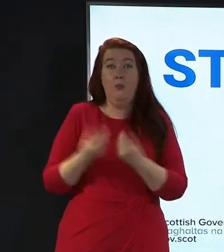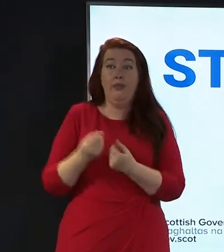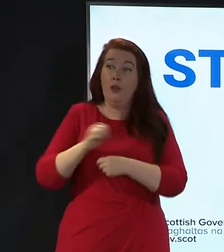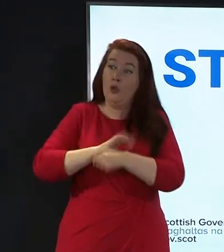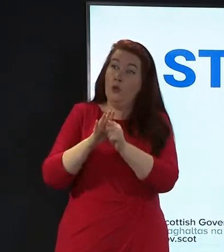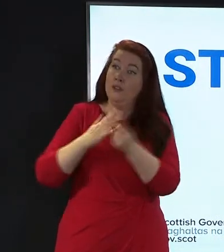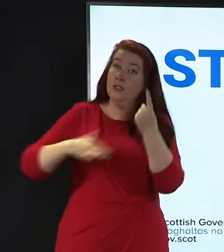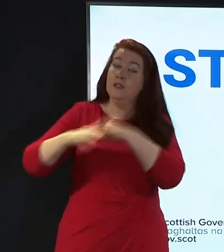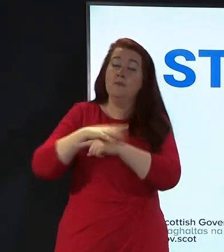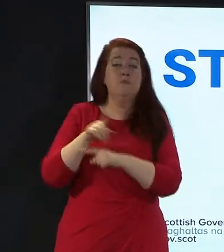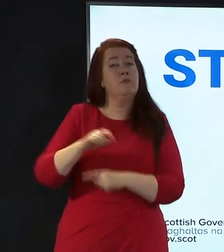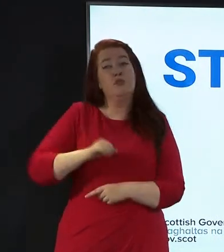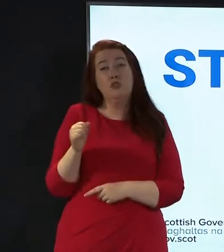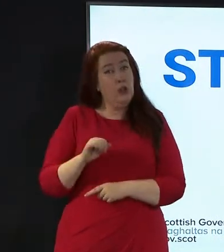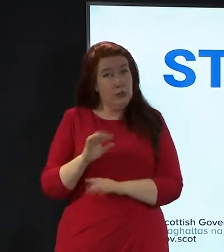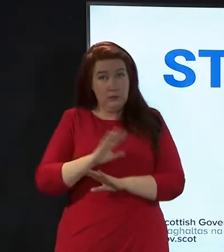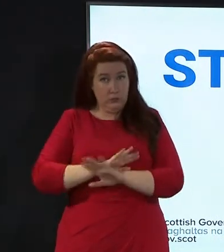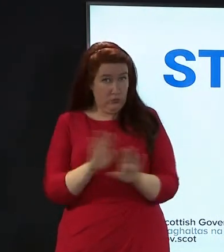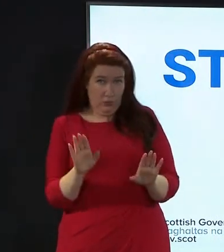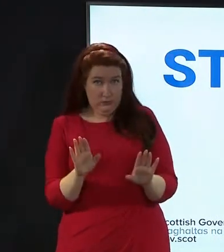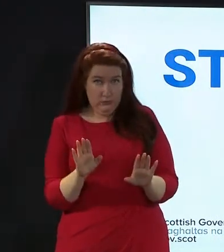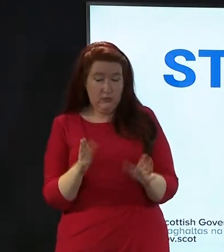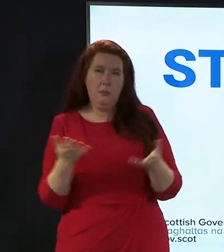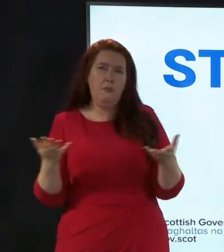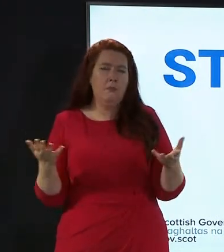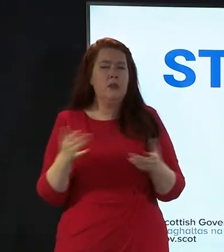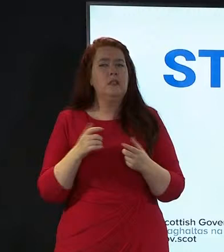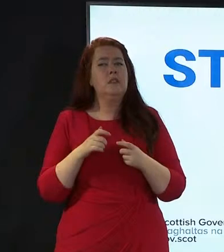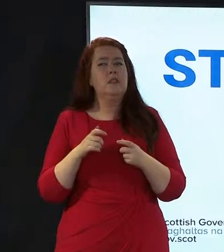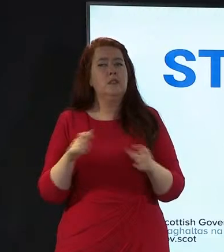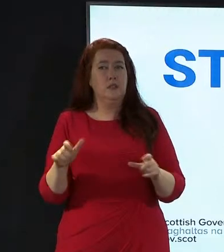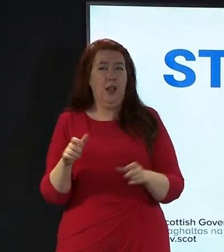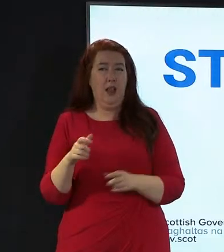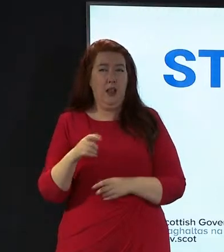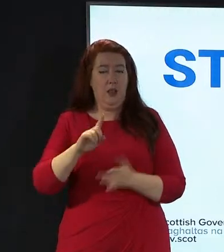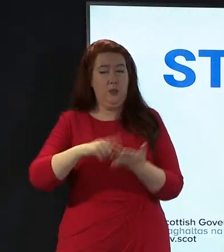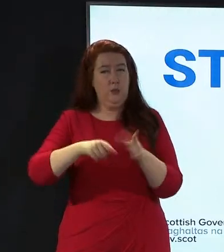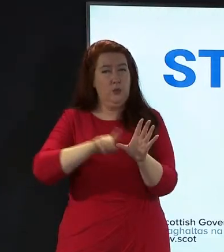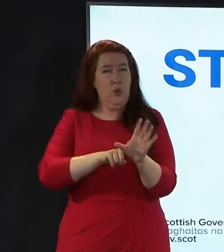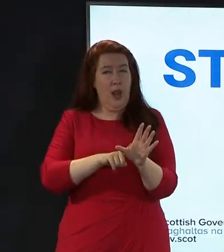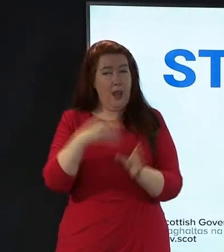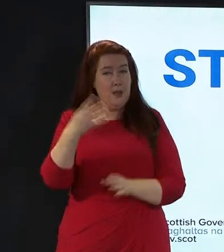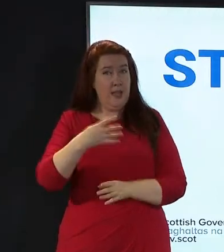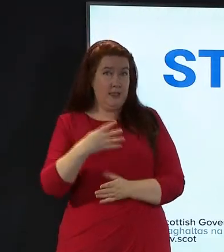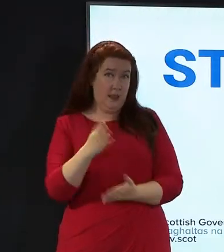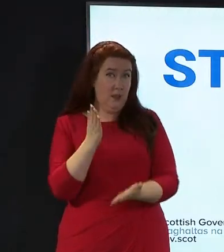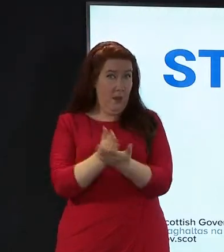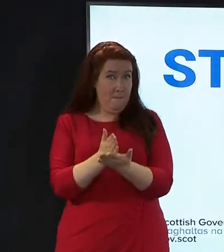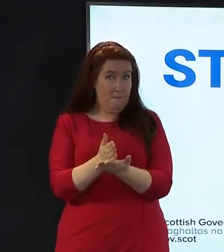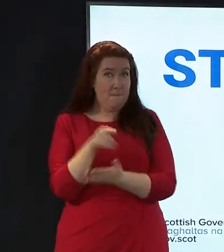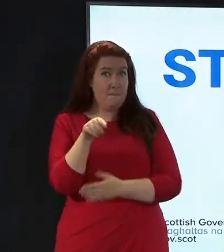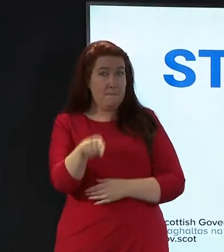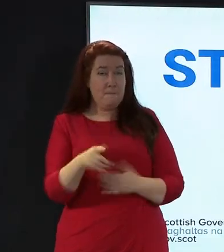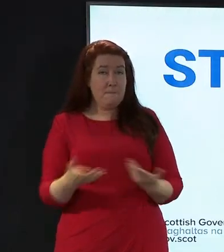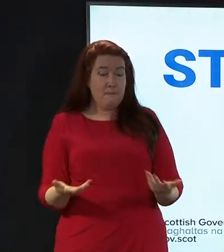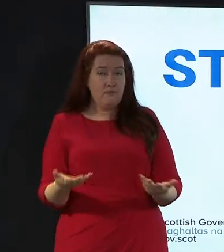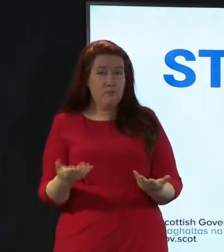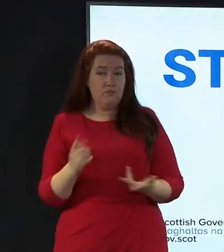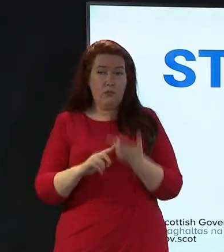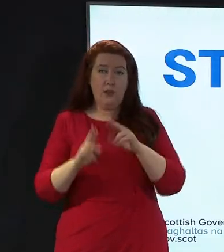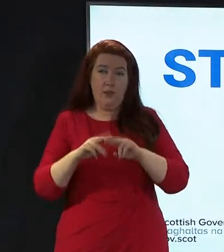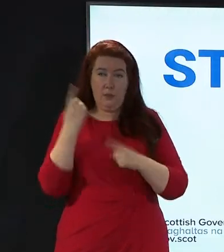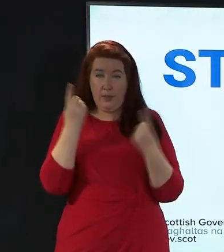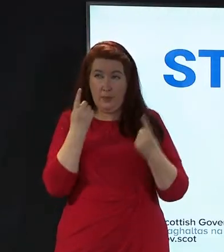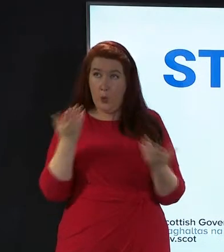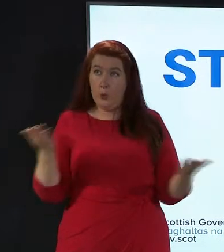thinking that way, can we still be suggesting that July 19th is a serious prospect when we're describing